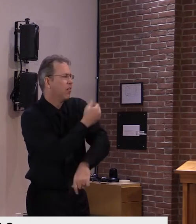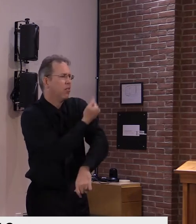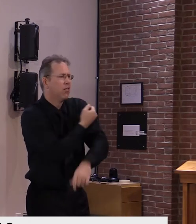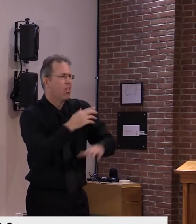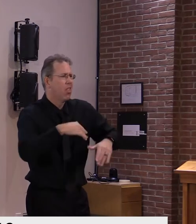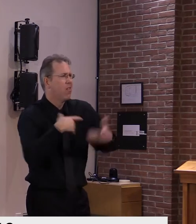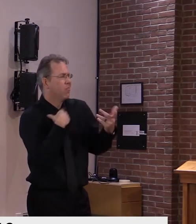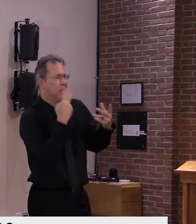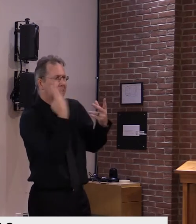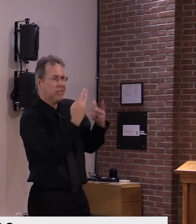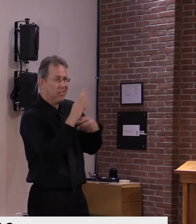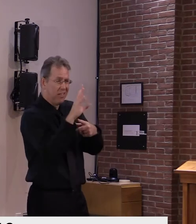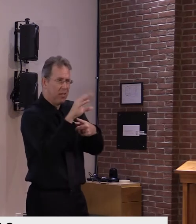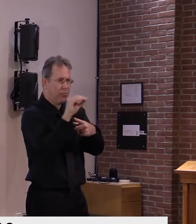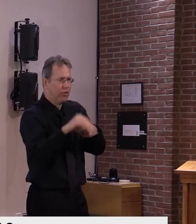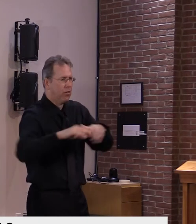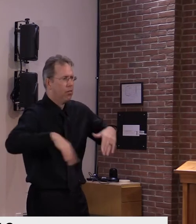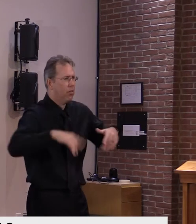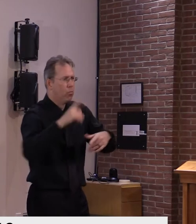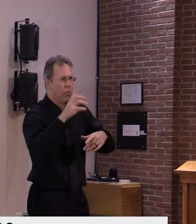Okay, thank you.